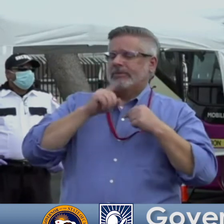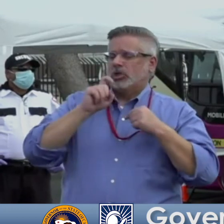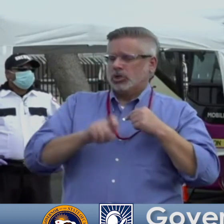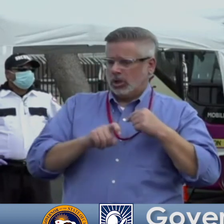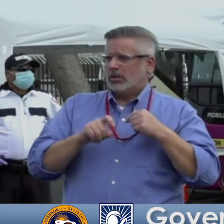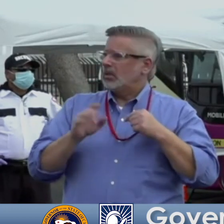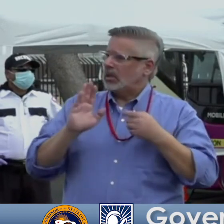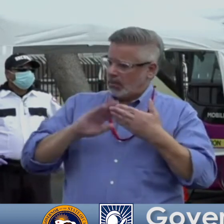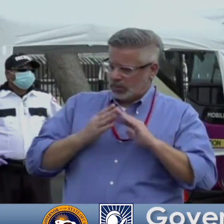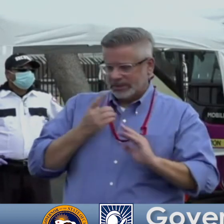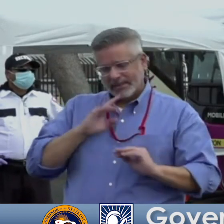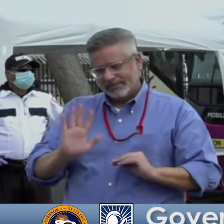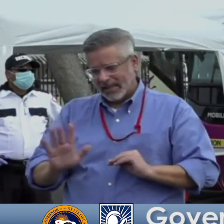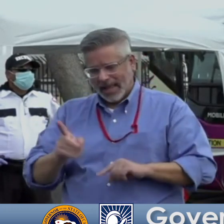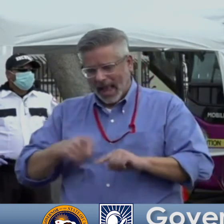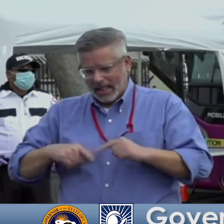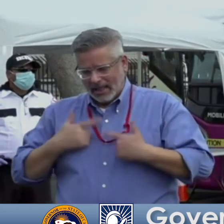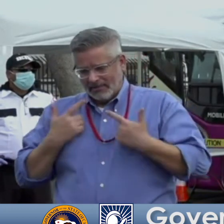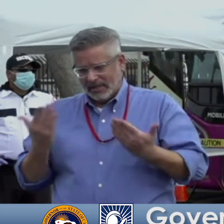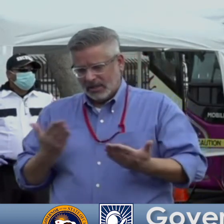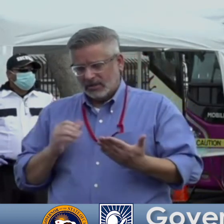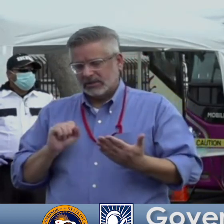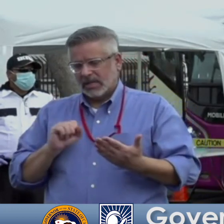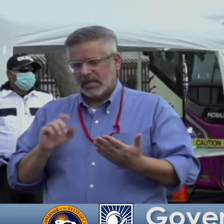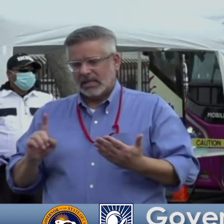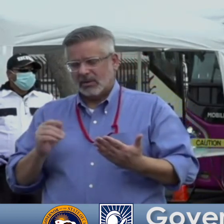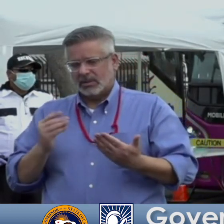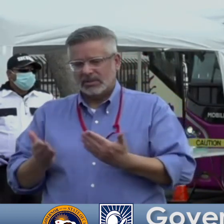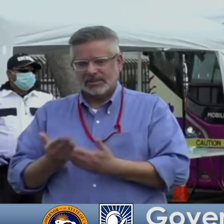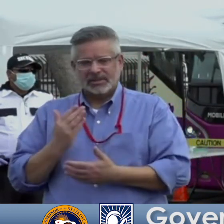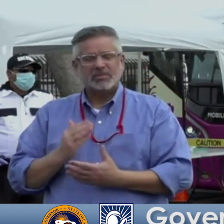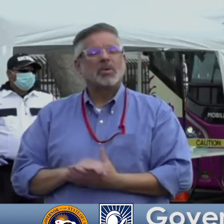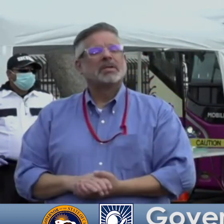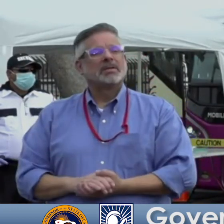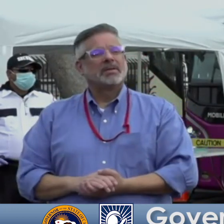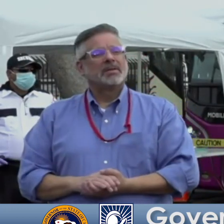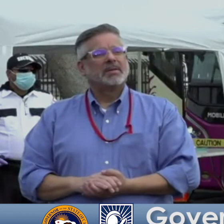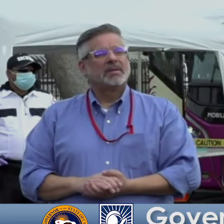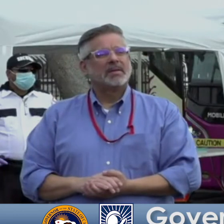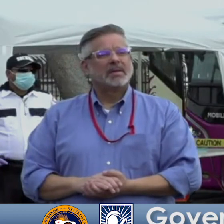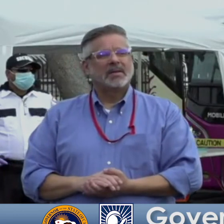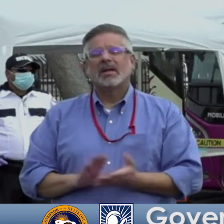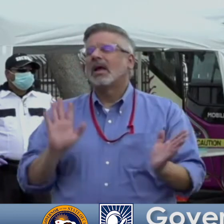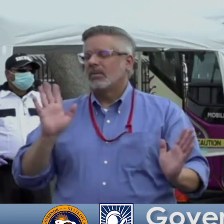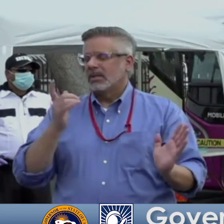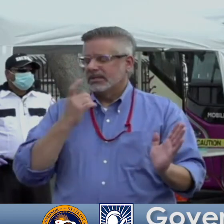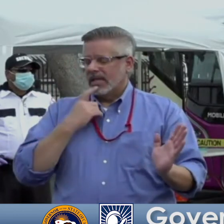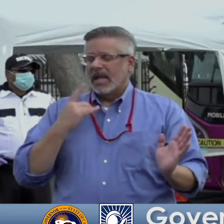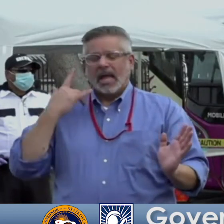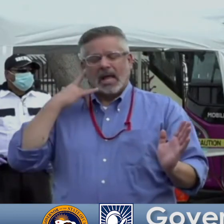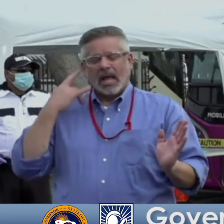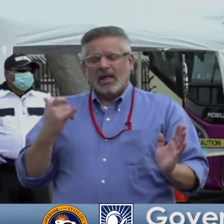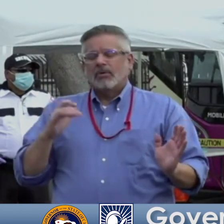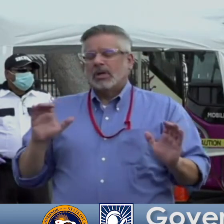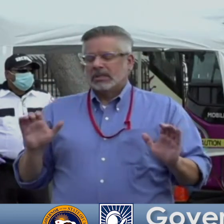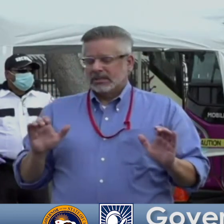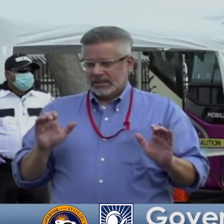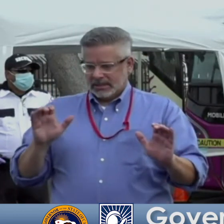you had any comments on that related to what he said in San Diego this morning. Yeah, no. I will just say this. California did